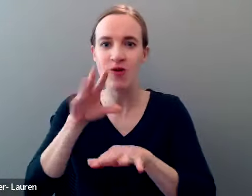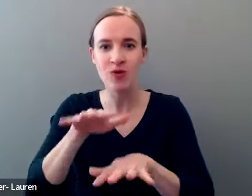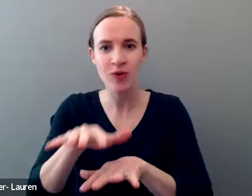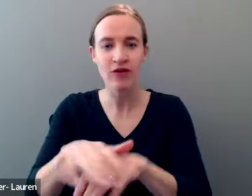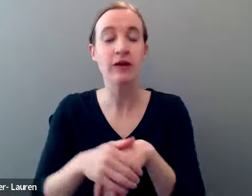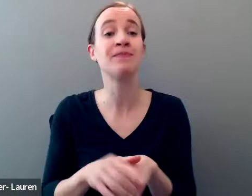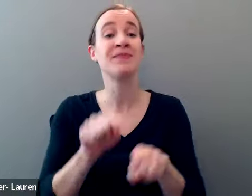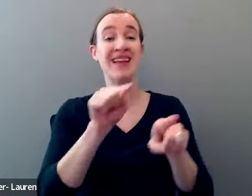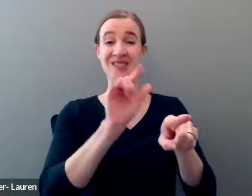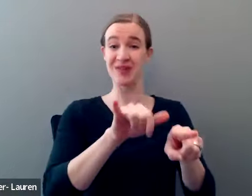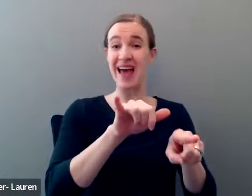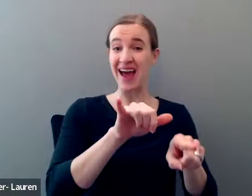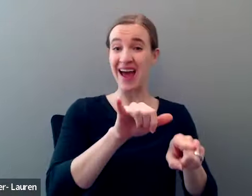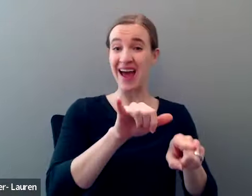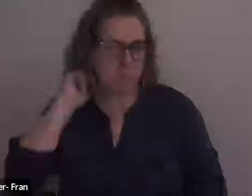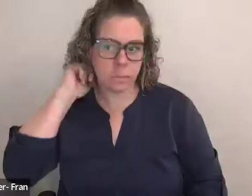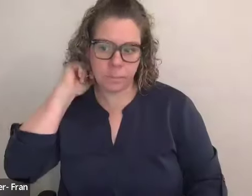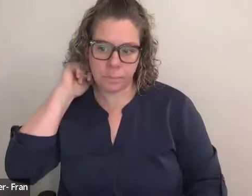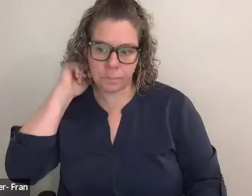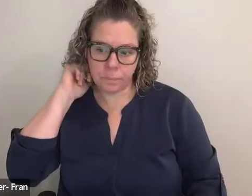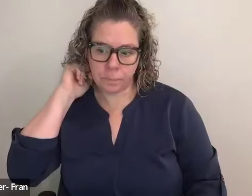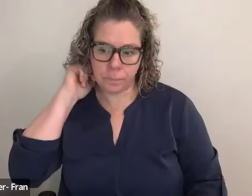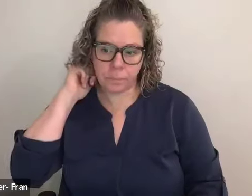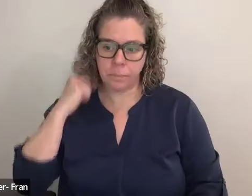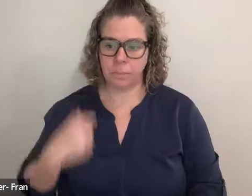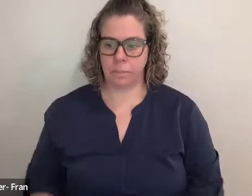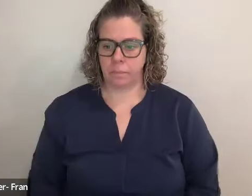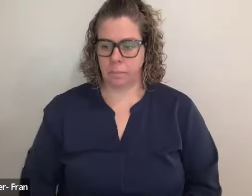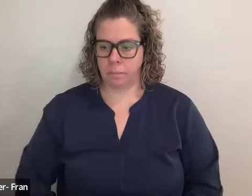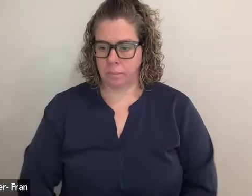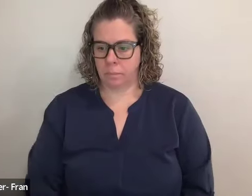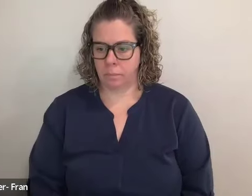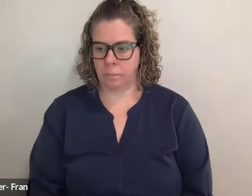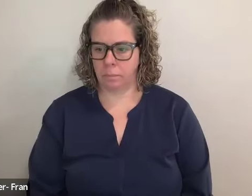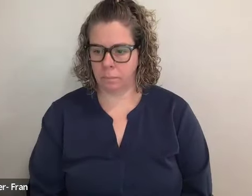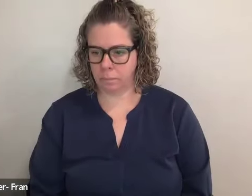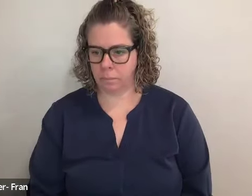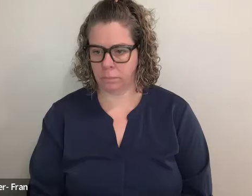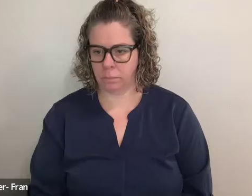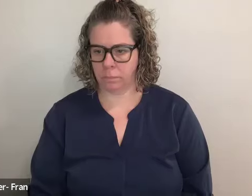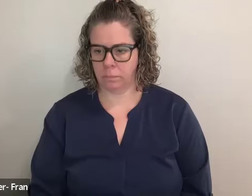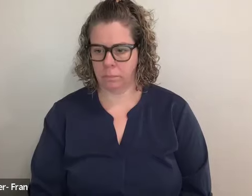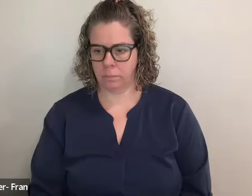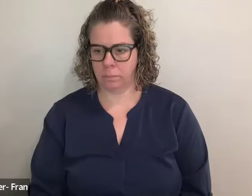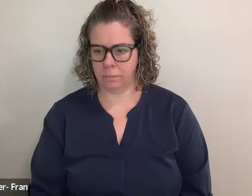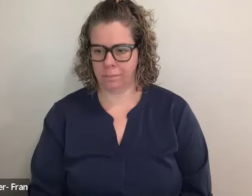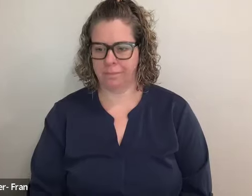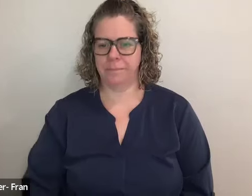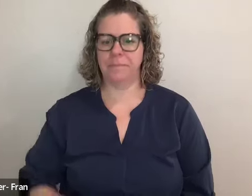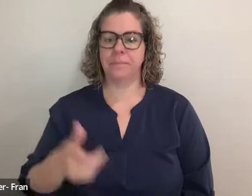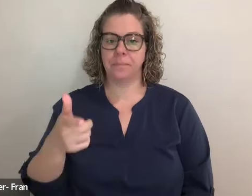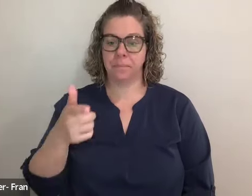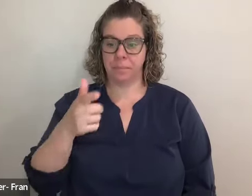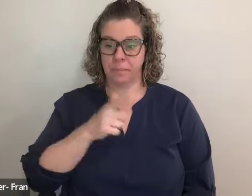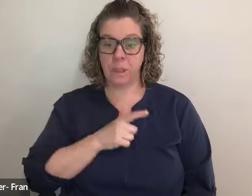river. Right now, it's been a little rainy and the weather's picking up. And so our river's a bit higher